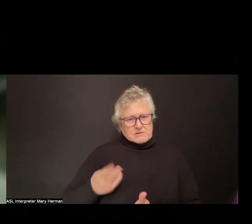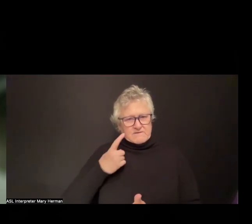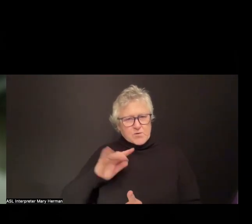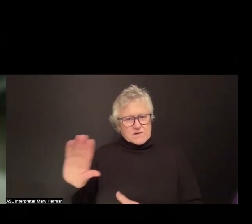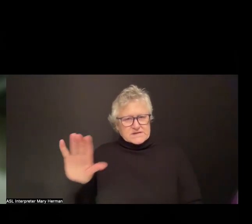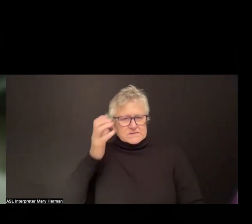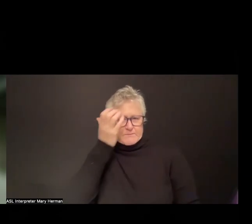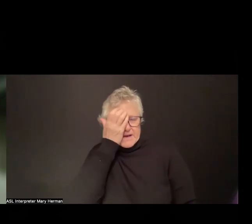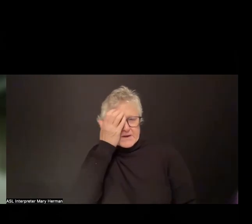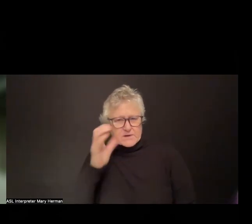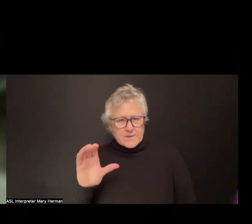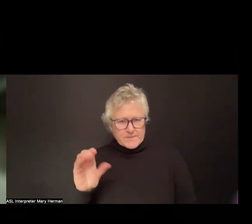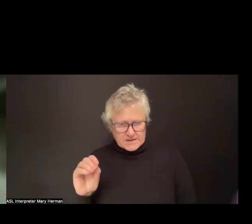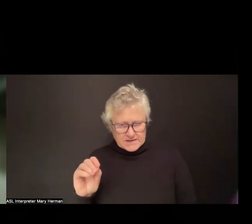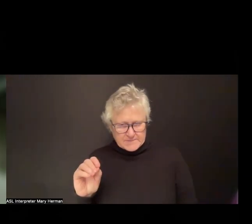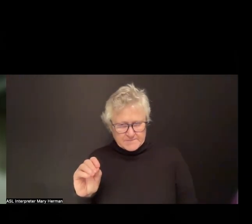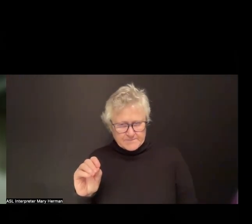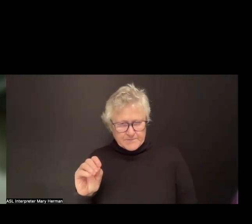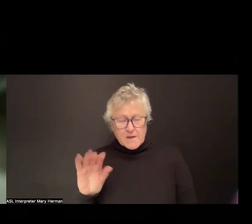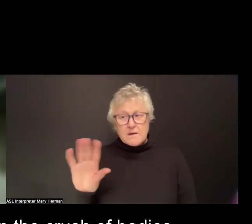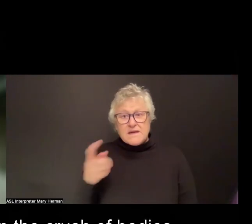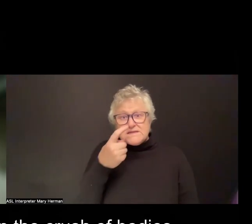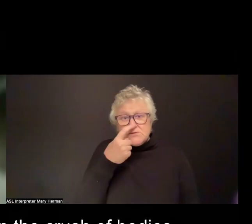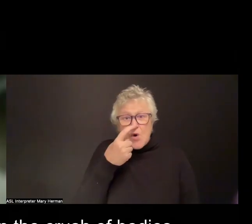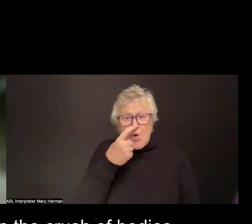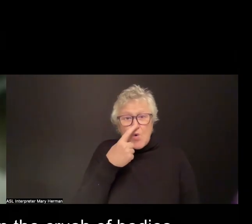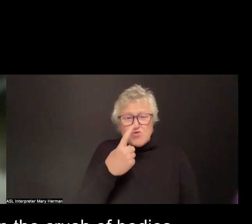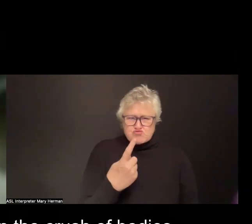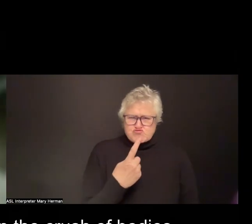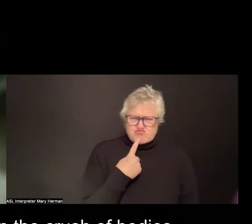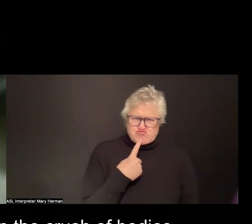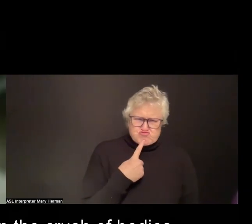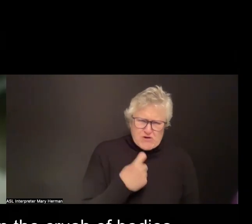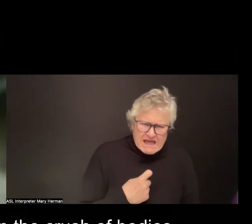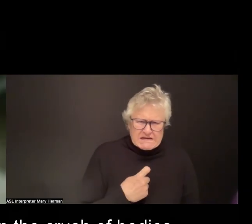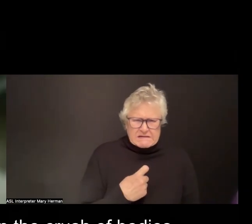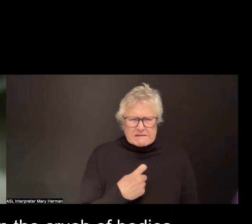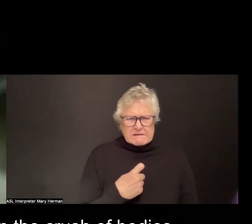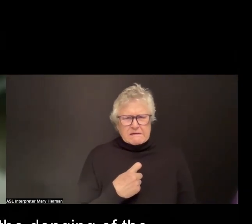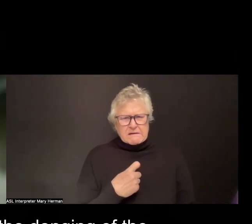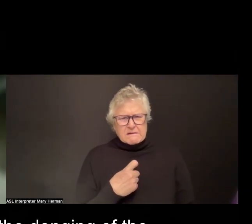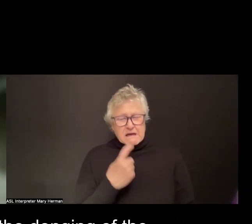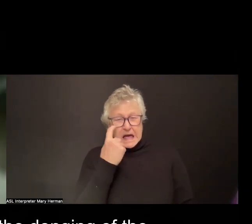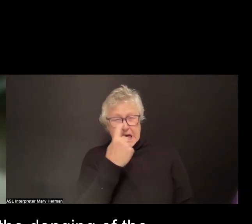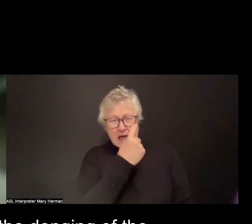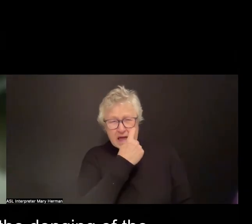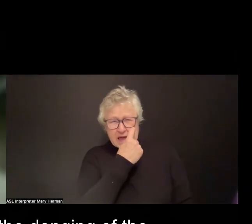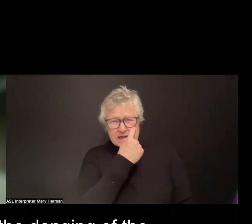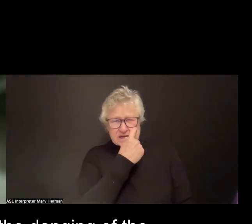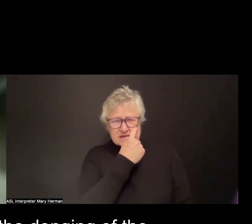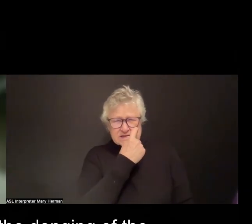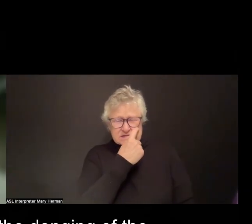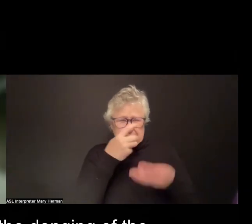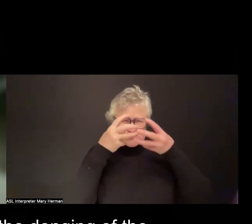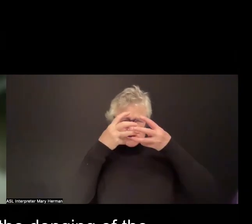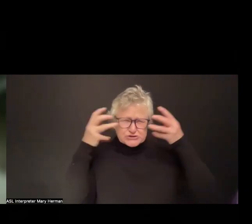red, as if he had been crying. I was borne along in the crush of bodies, streaming toward the doors of the meeting house, the donging of the steeple